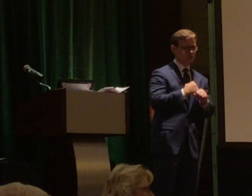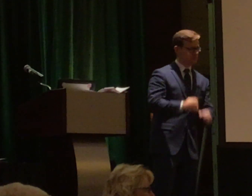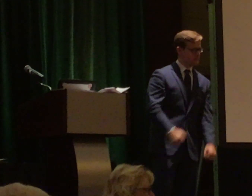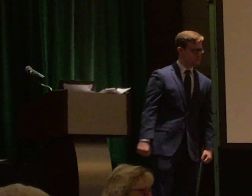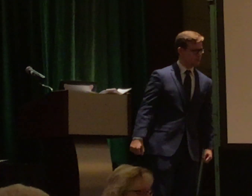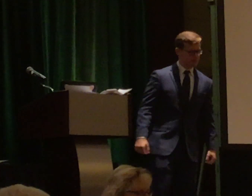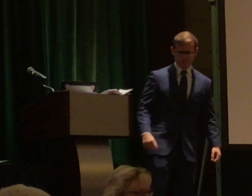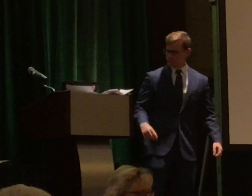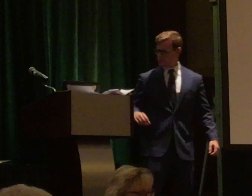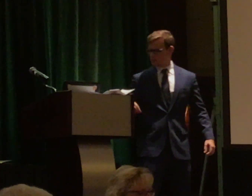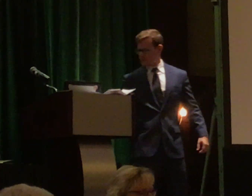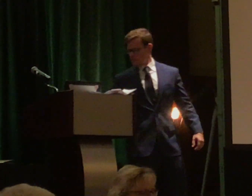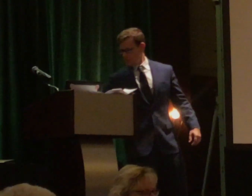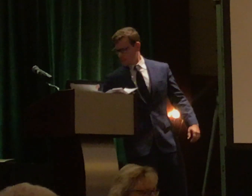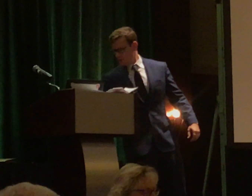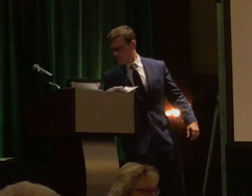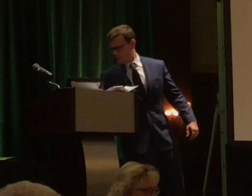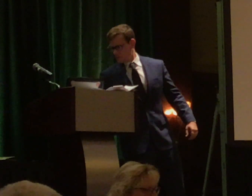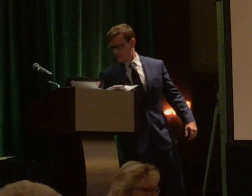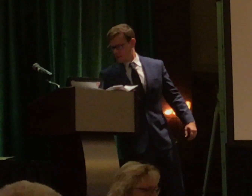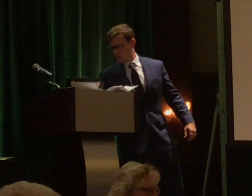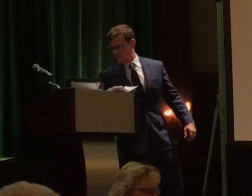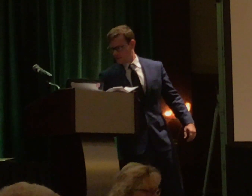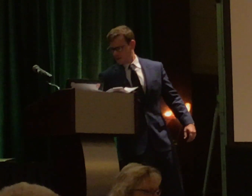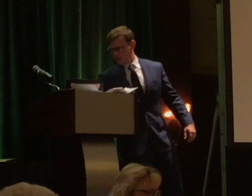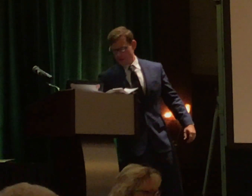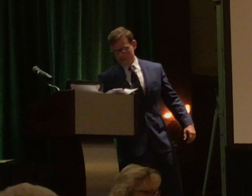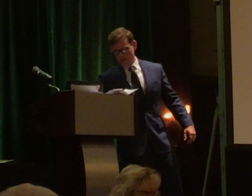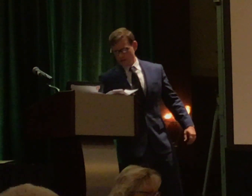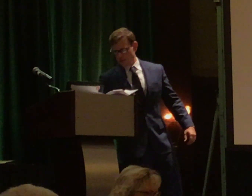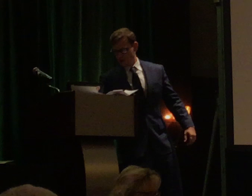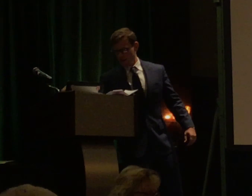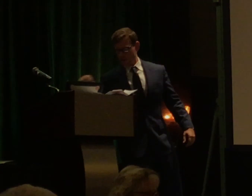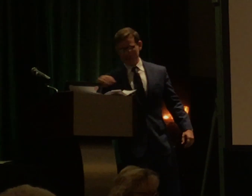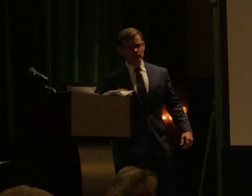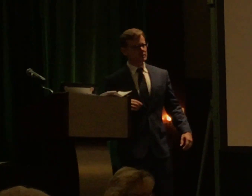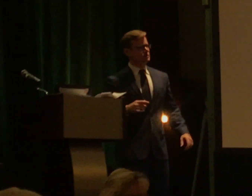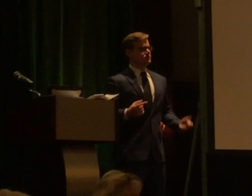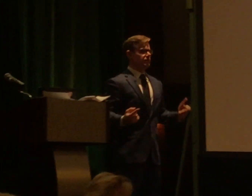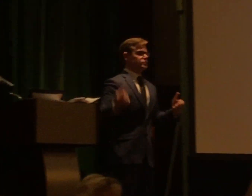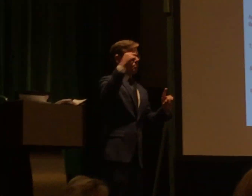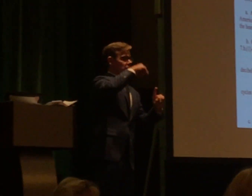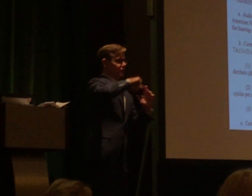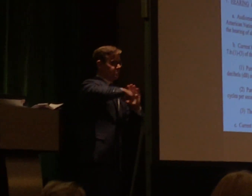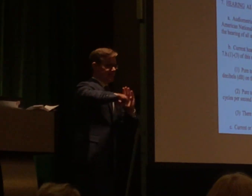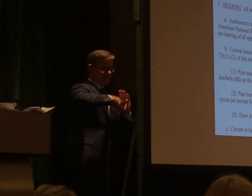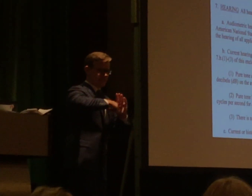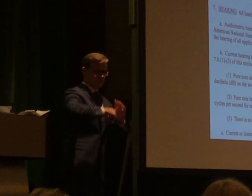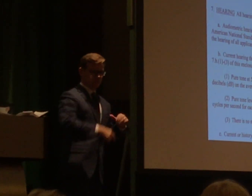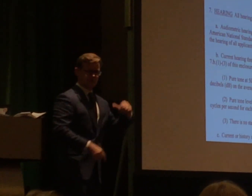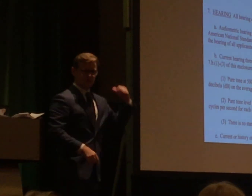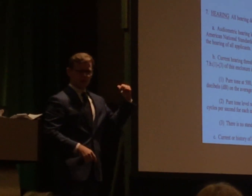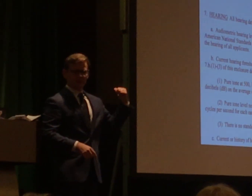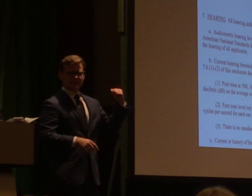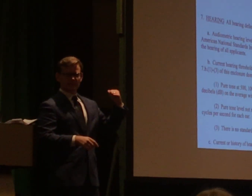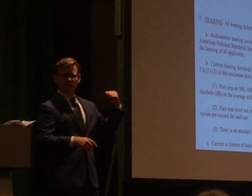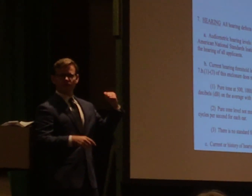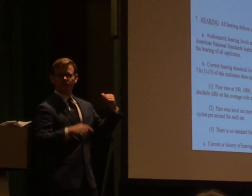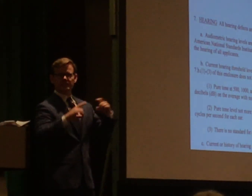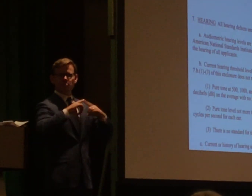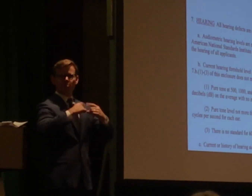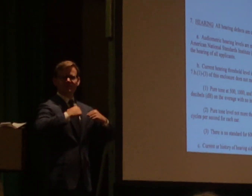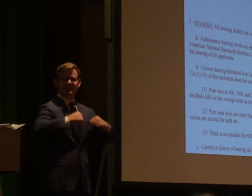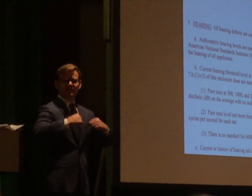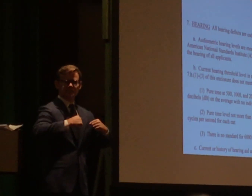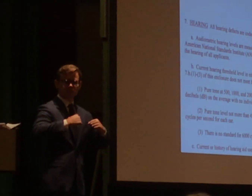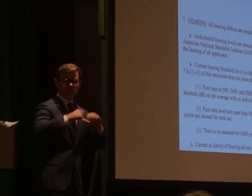Congress and ask for a waiver. And I've been working on that for the past 8 years. So let's go back to the